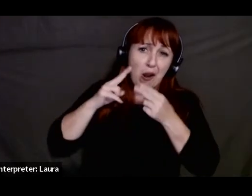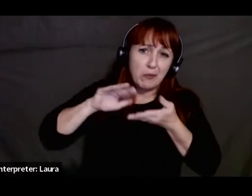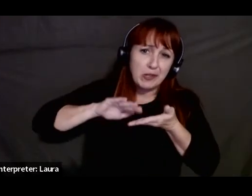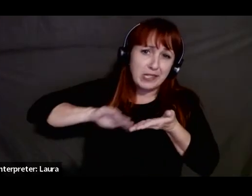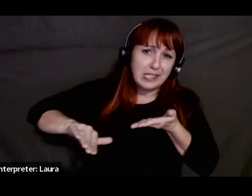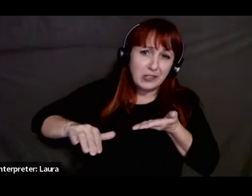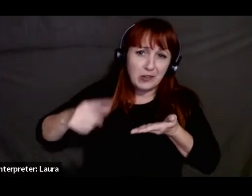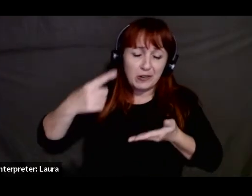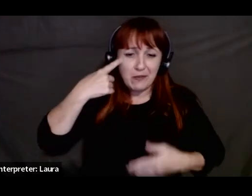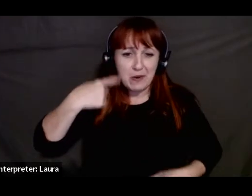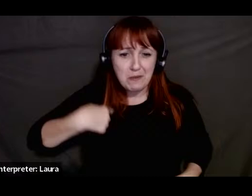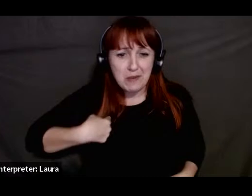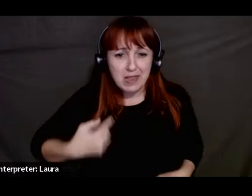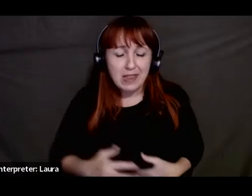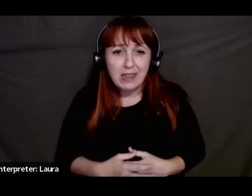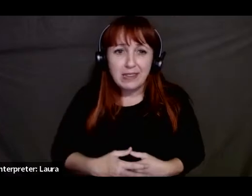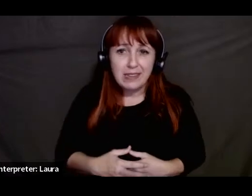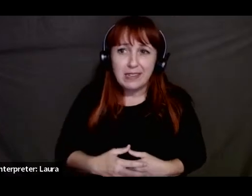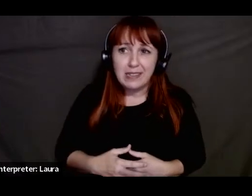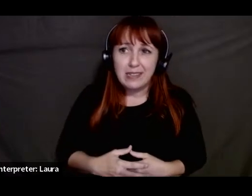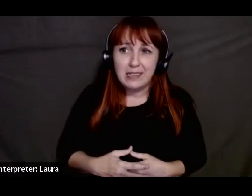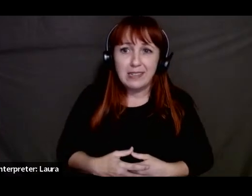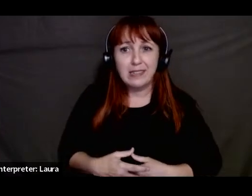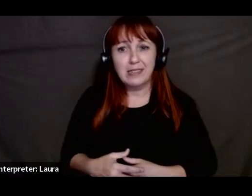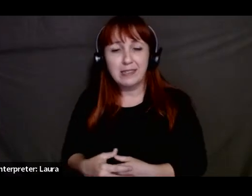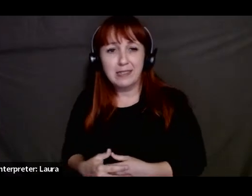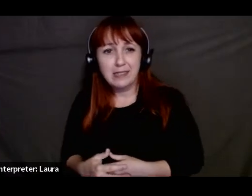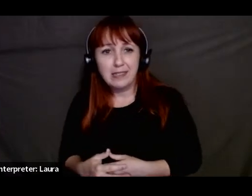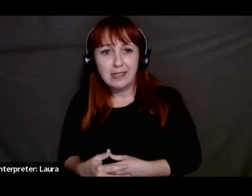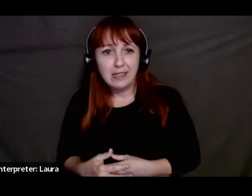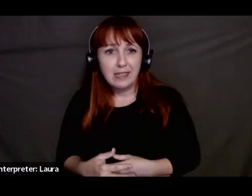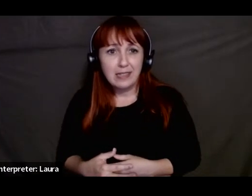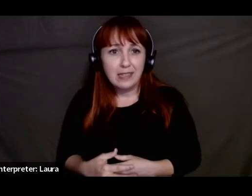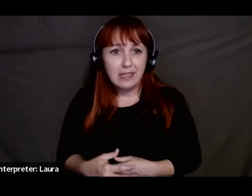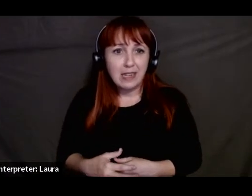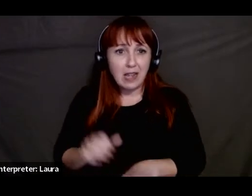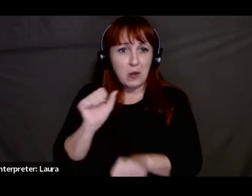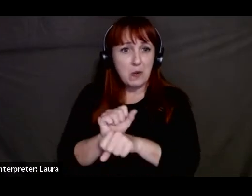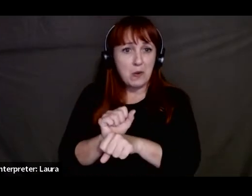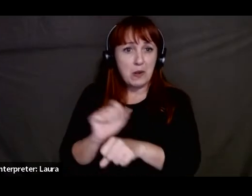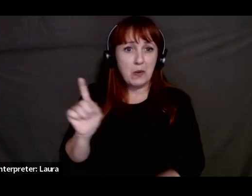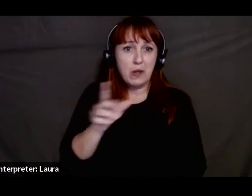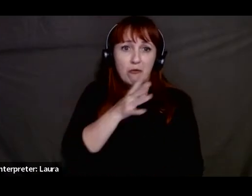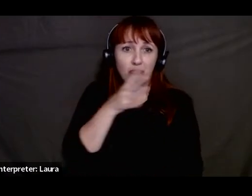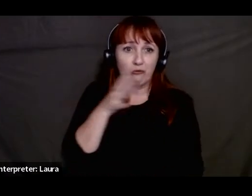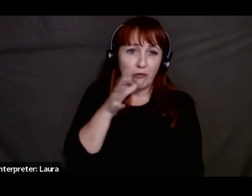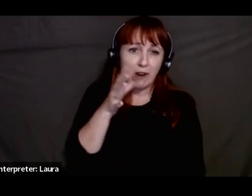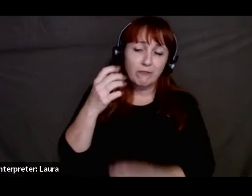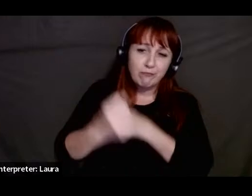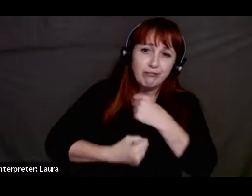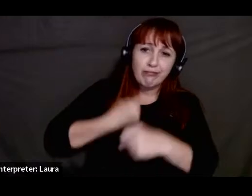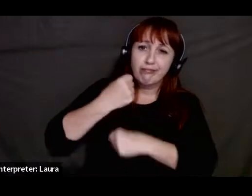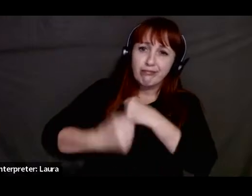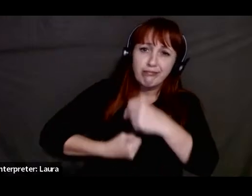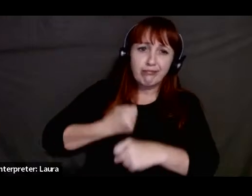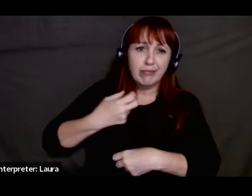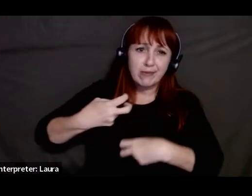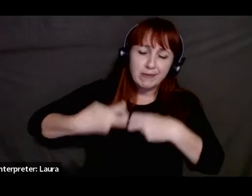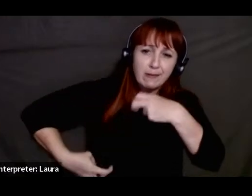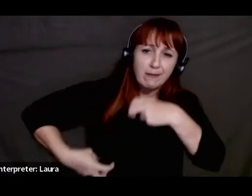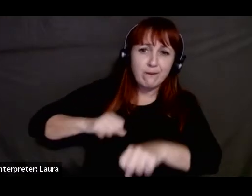discharge, and because of that, you know, I worked at a ranch. Not many years, it's tough work, the